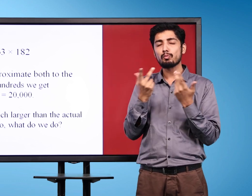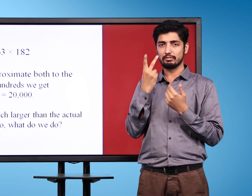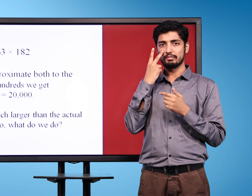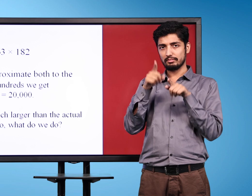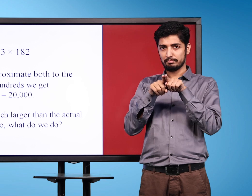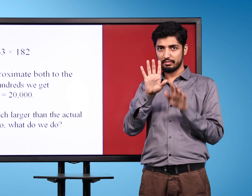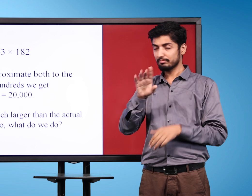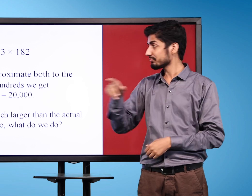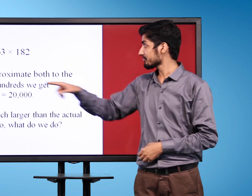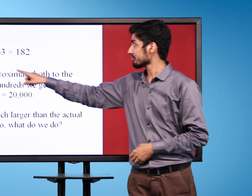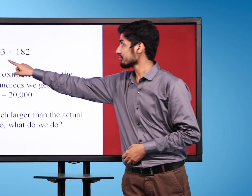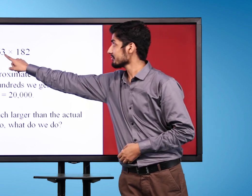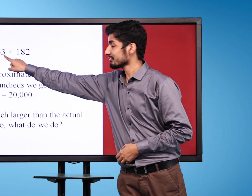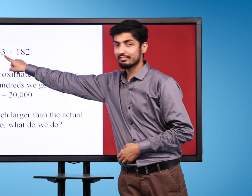equal to 20,000.